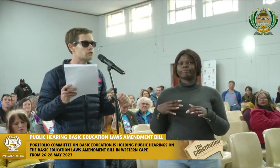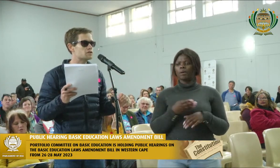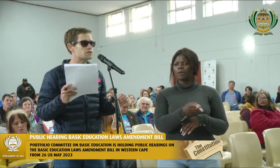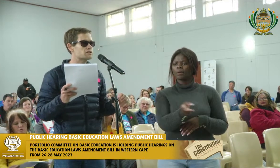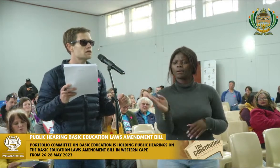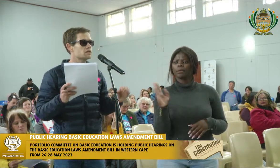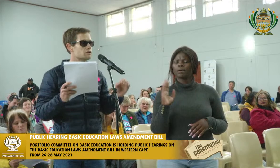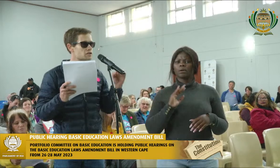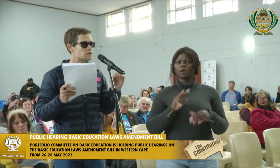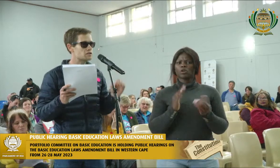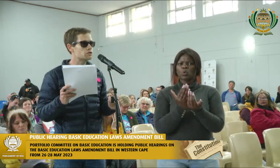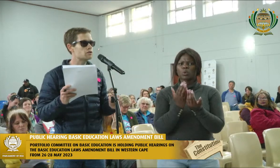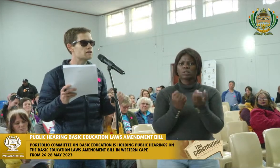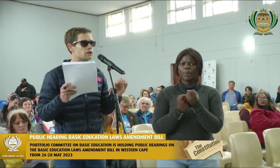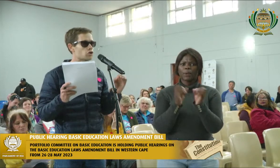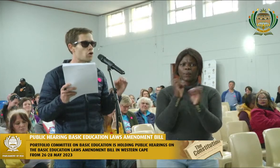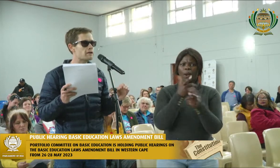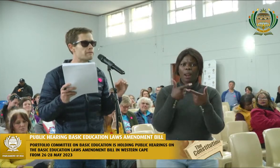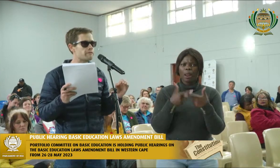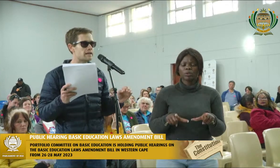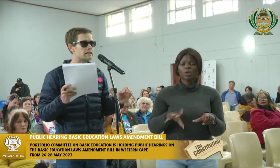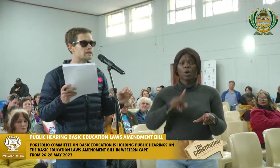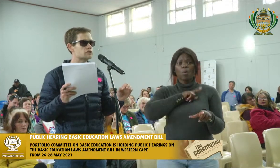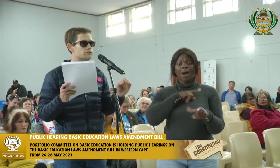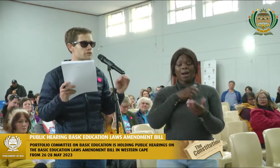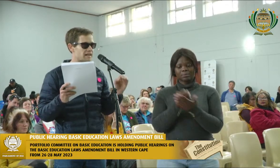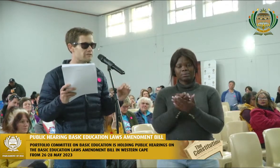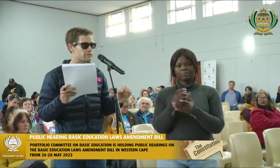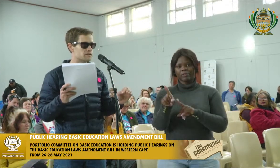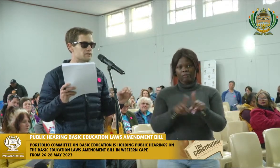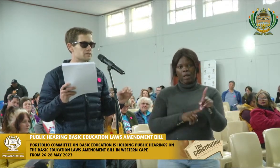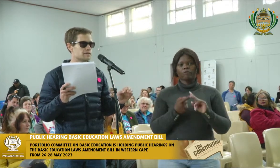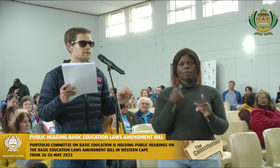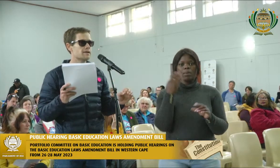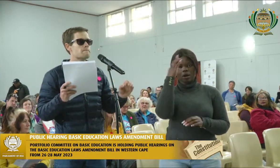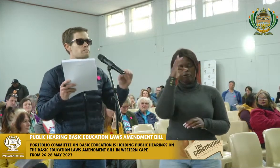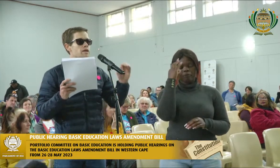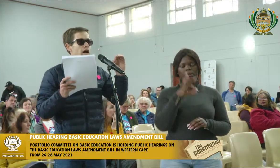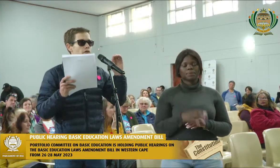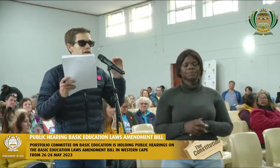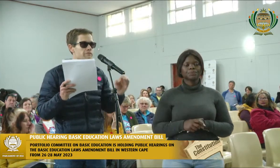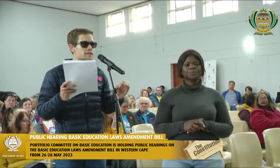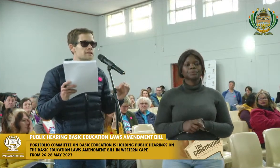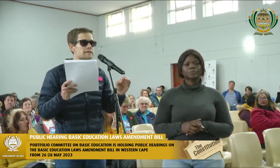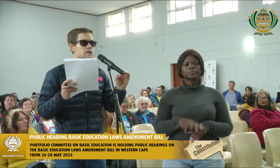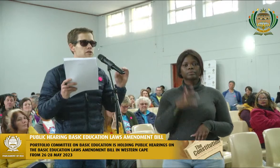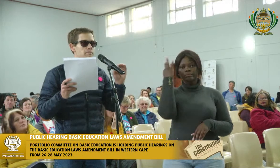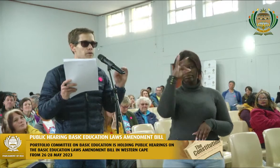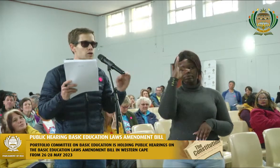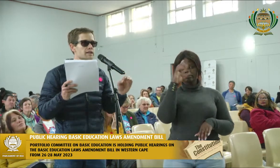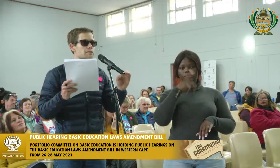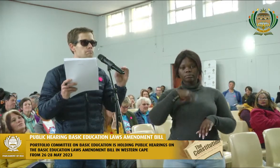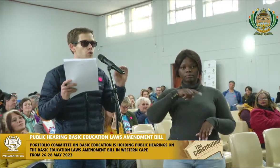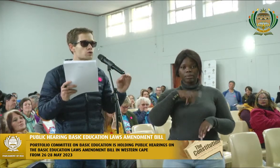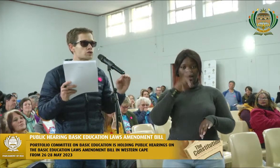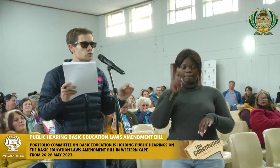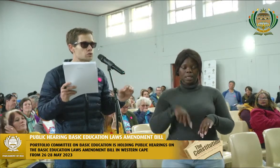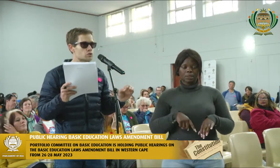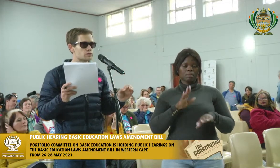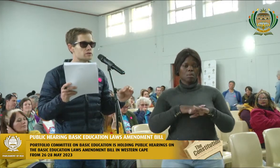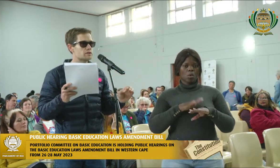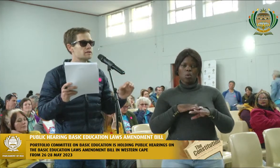in their languages, this is due to the economic failures of our government. Our government needs to be building